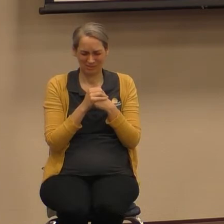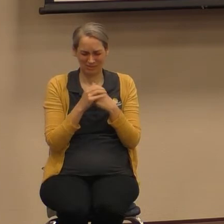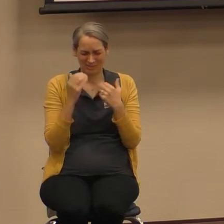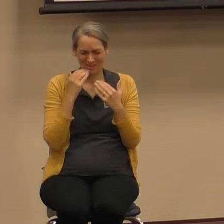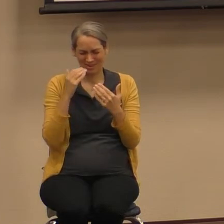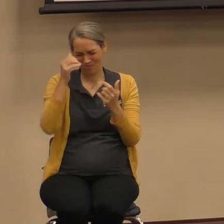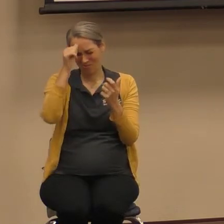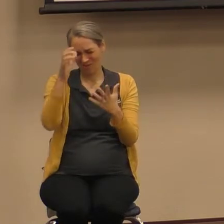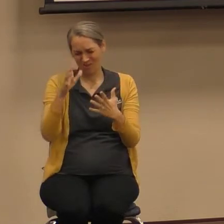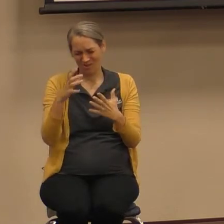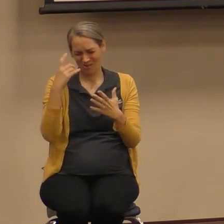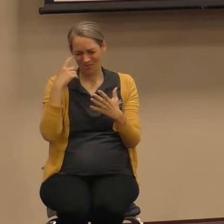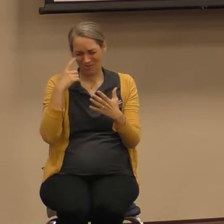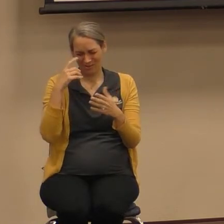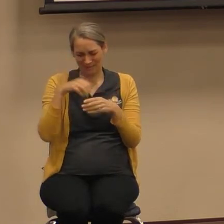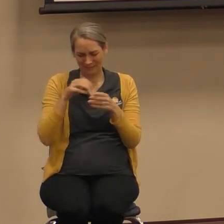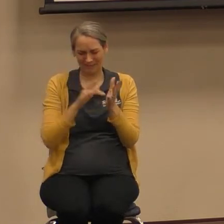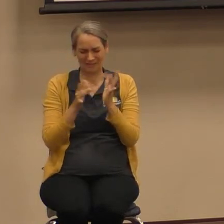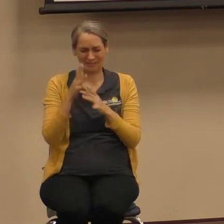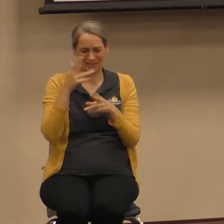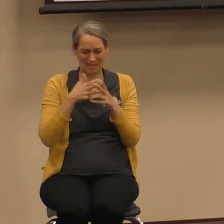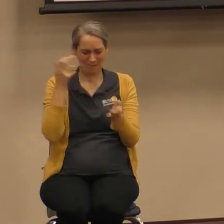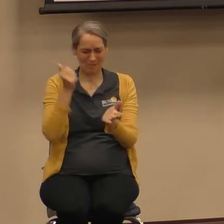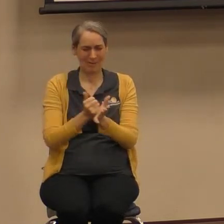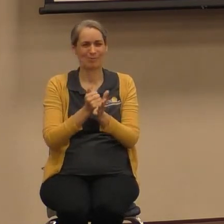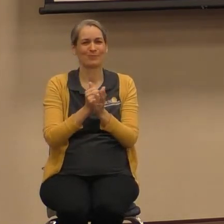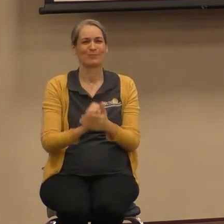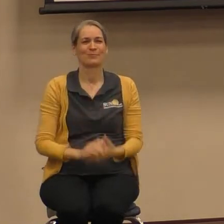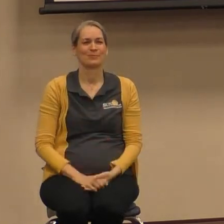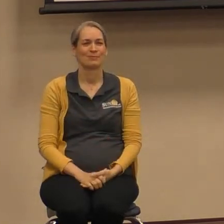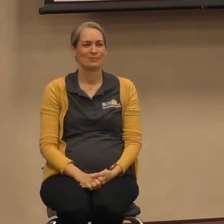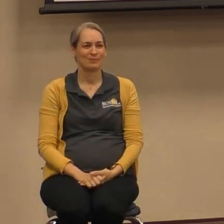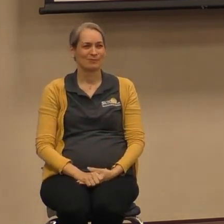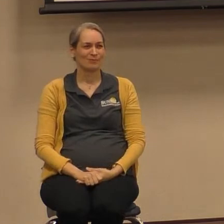Thank you, Father, for all. In Jesus' name, amen.